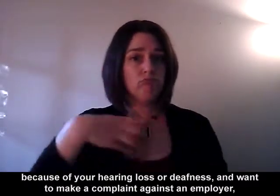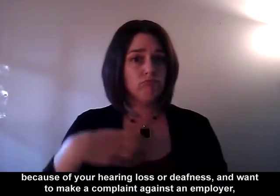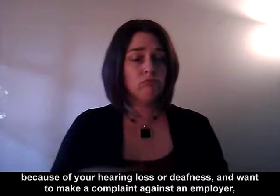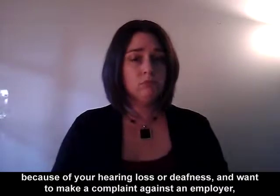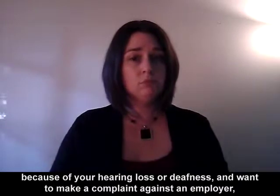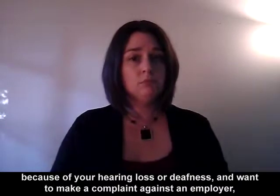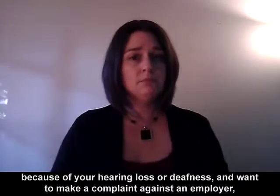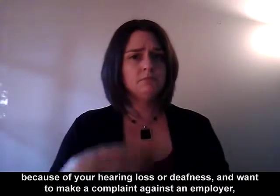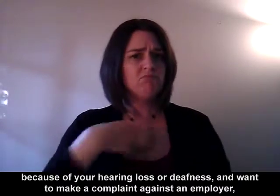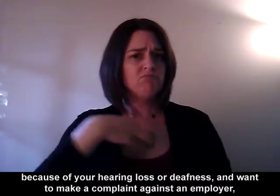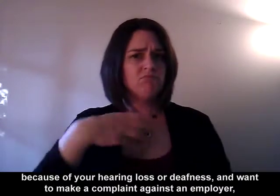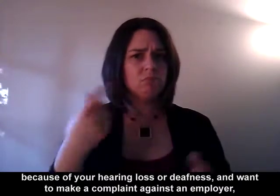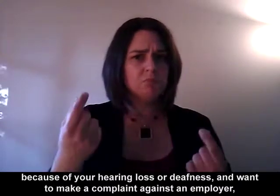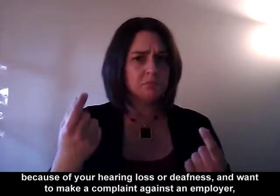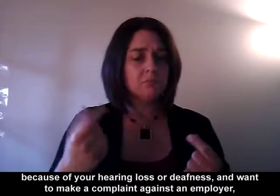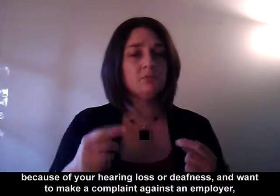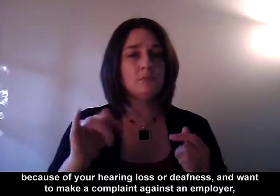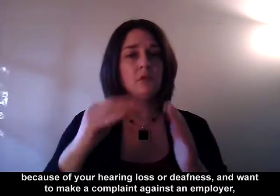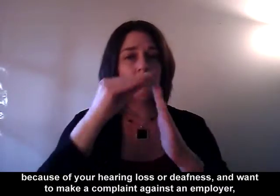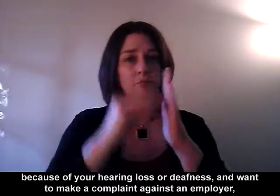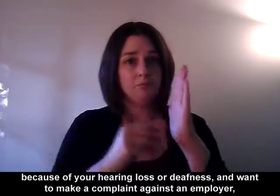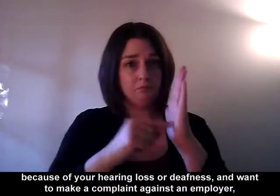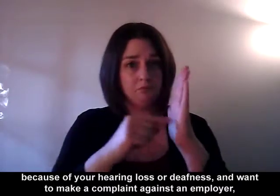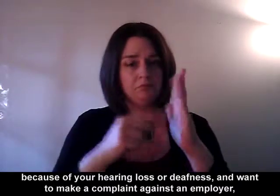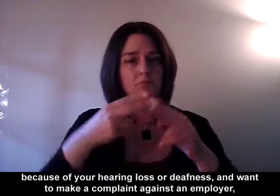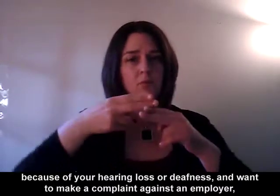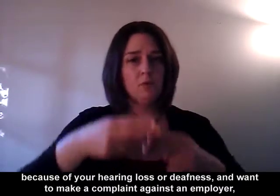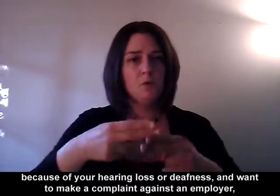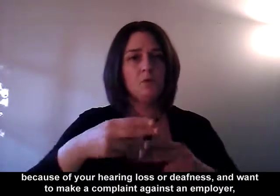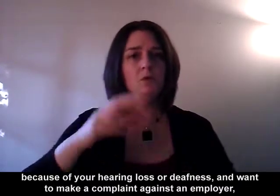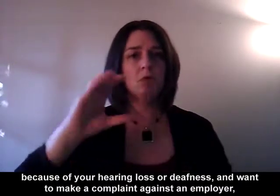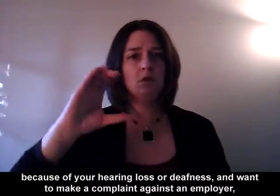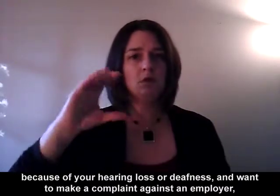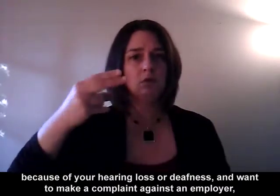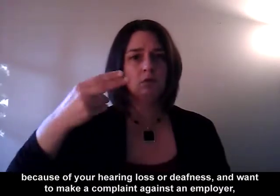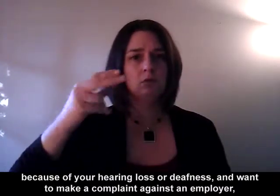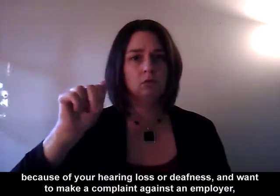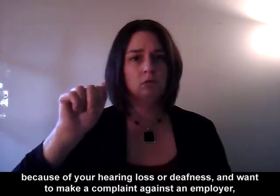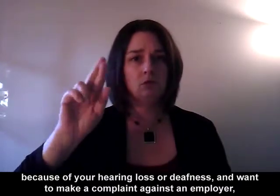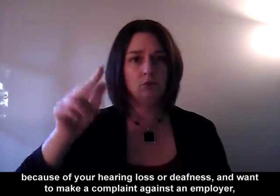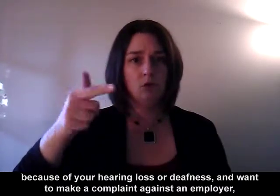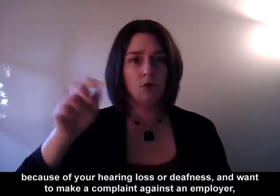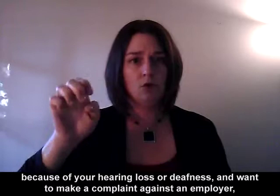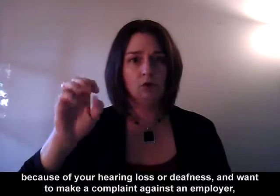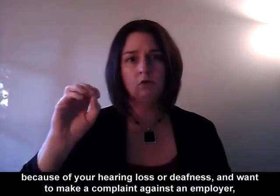because of your hearing loss or deafness and want to make a complaint against an employer,